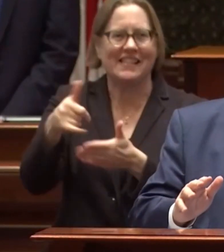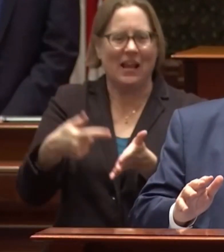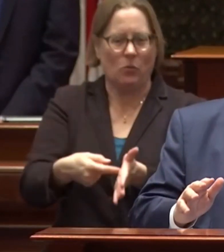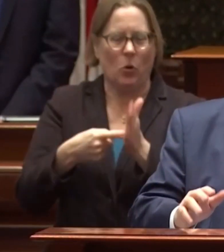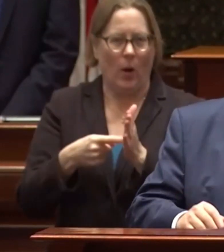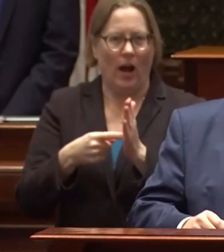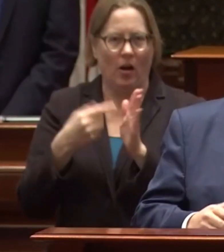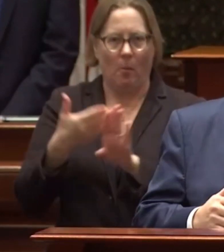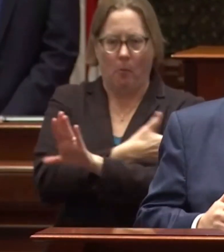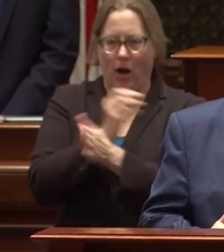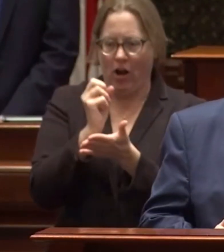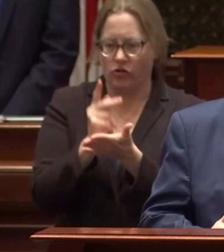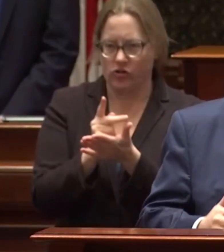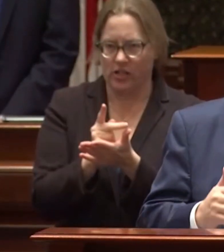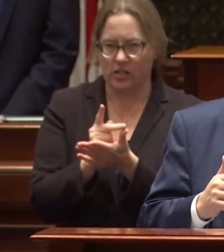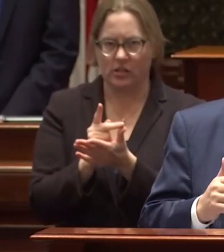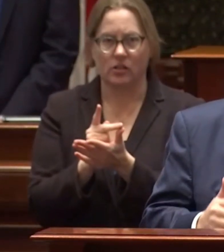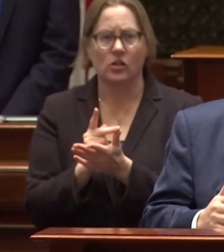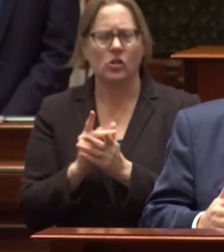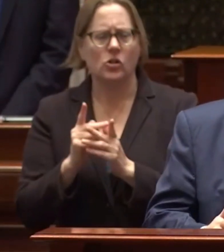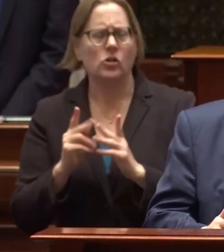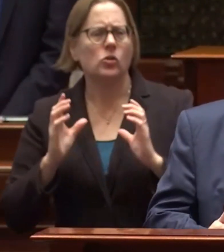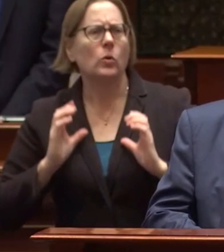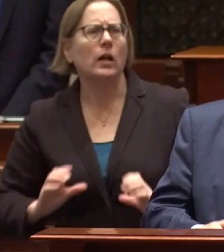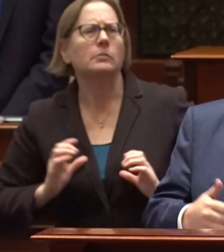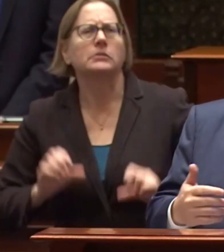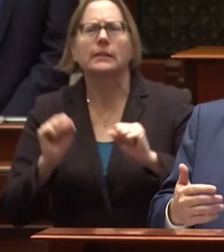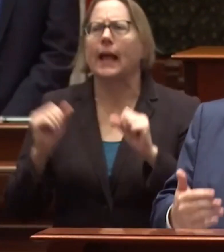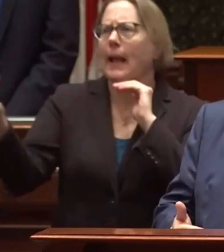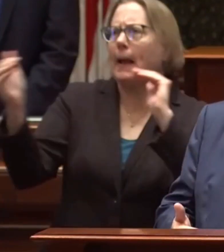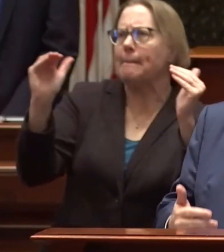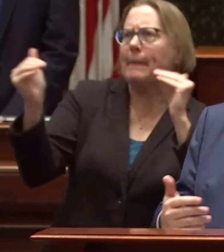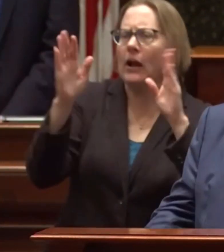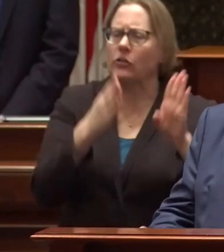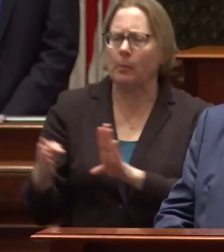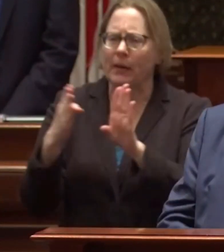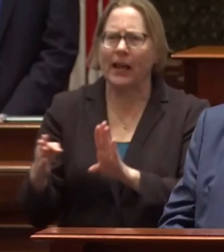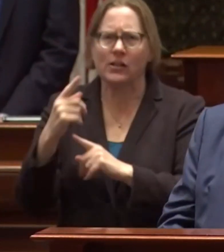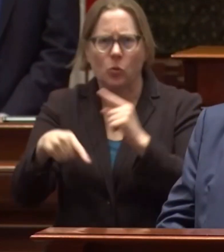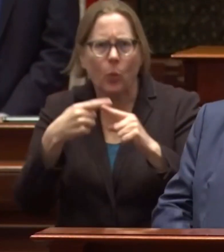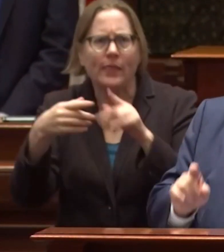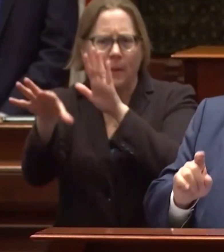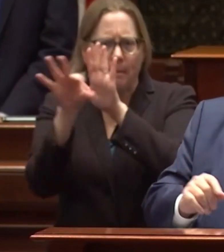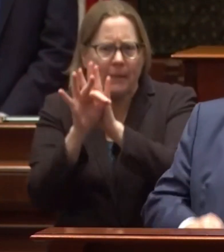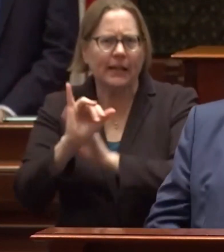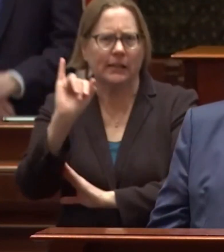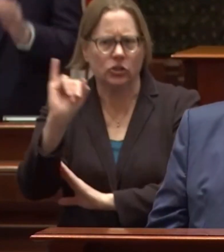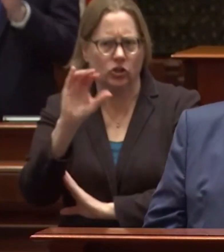prior authorization so consumers can compare plans when they're shopping for coverage.